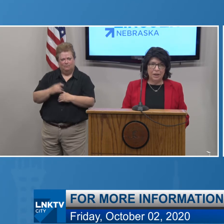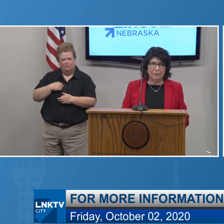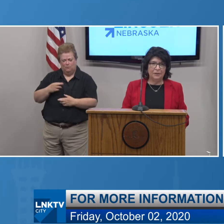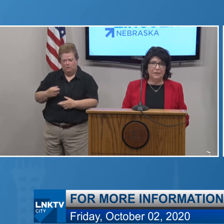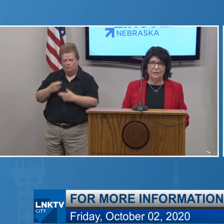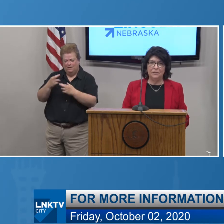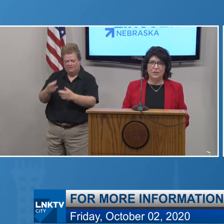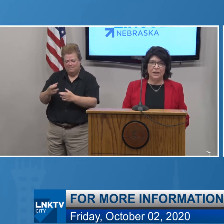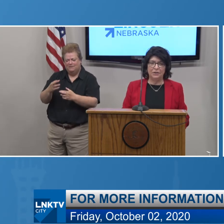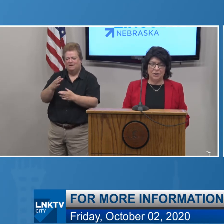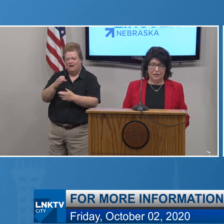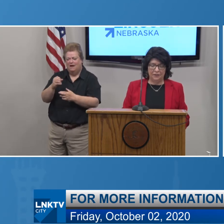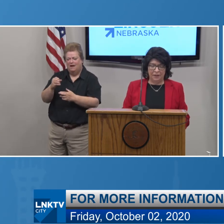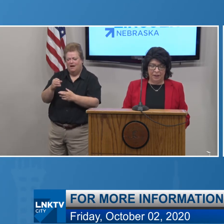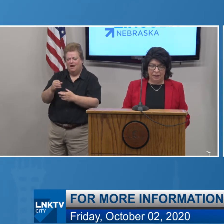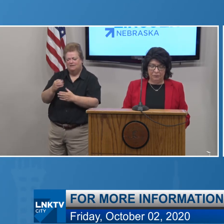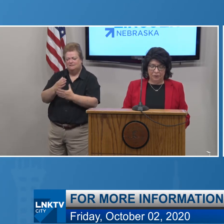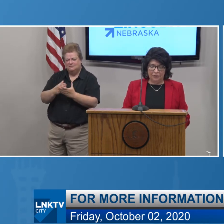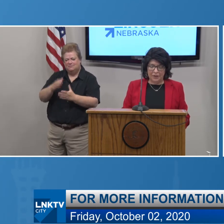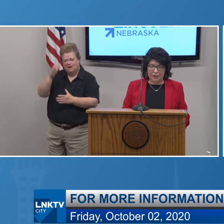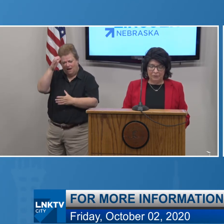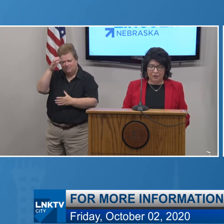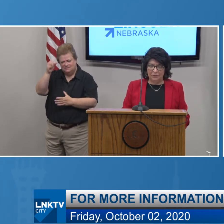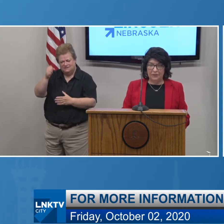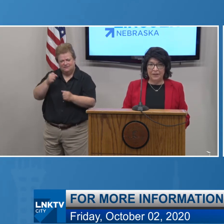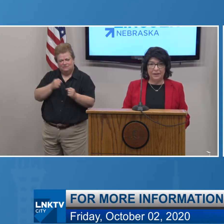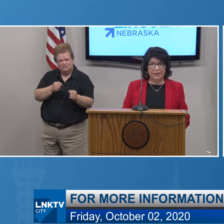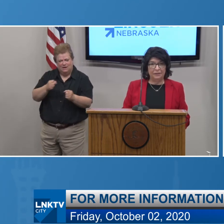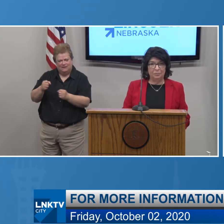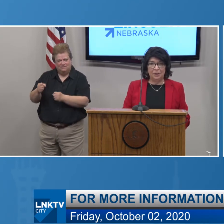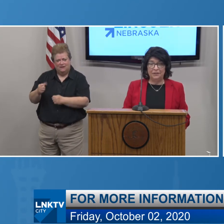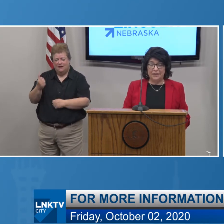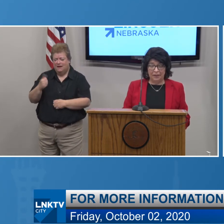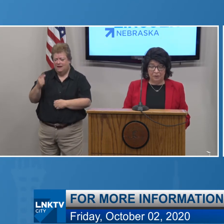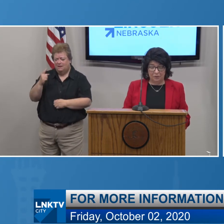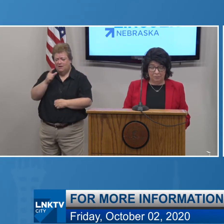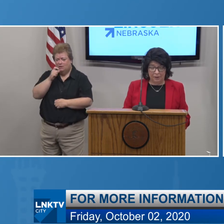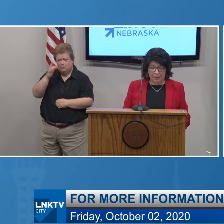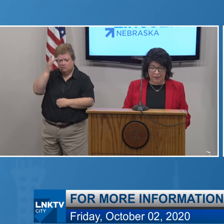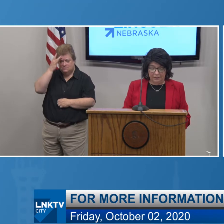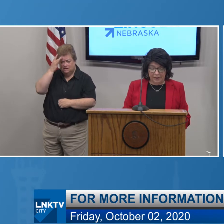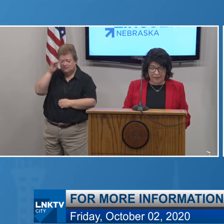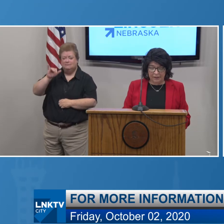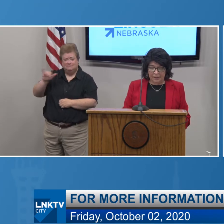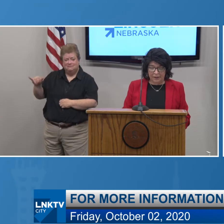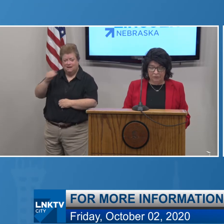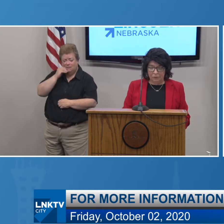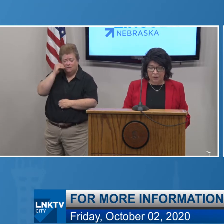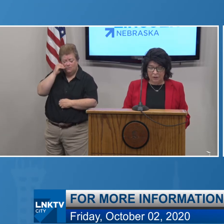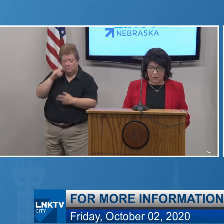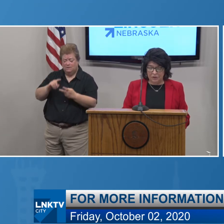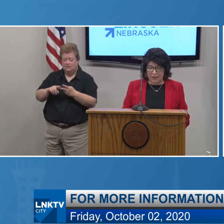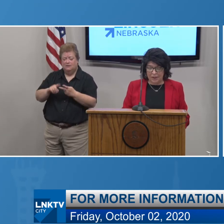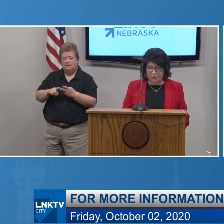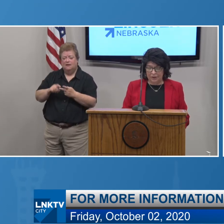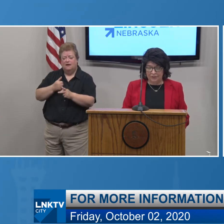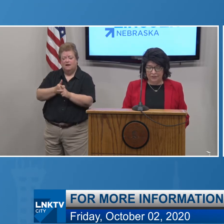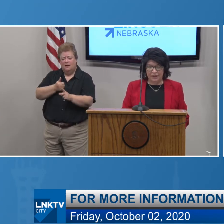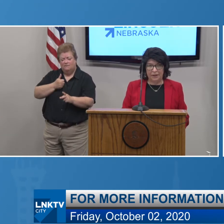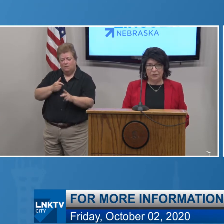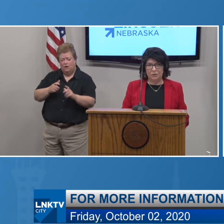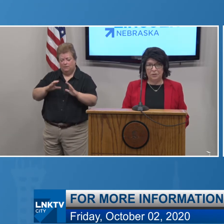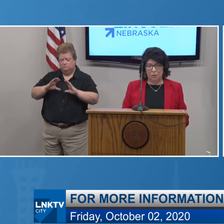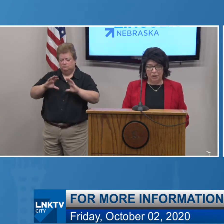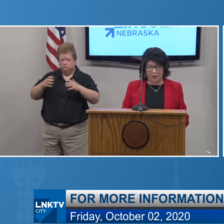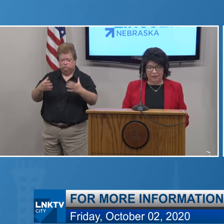simple, common sense strategies. First, anyone who's sick, please stay home. Secondly, avoid large gatherings